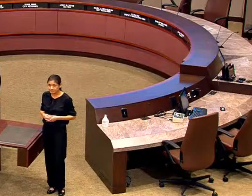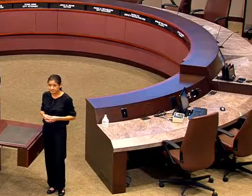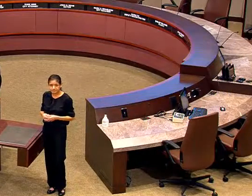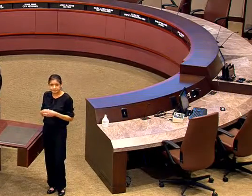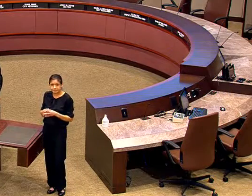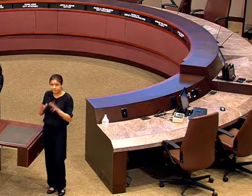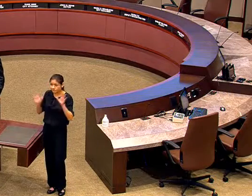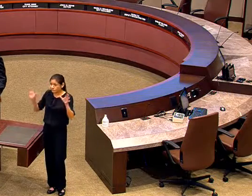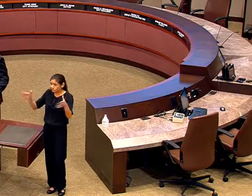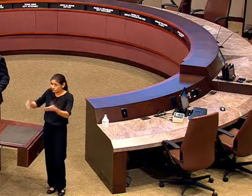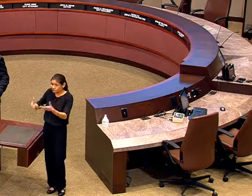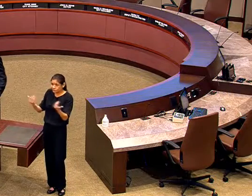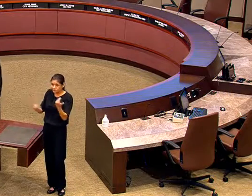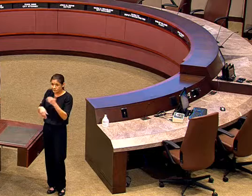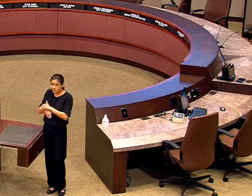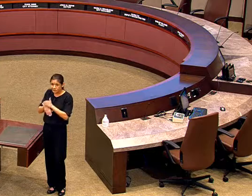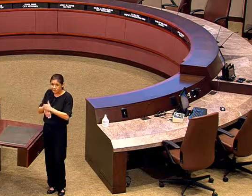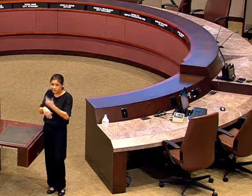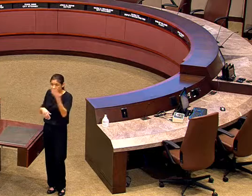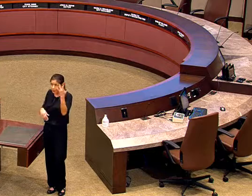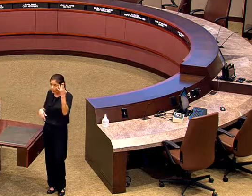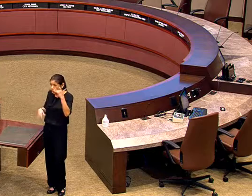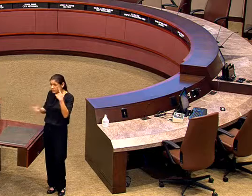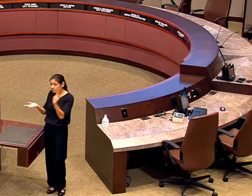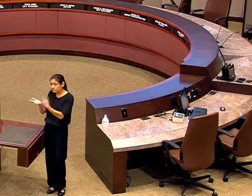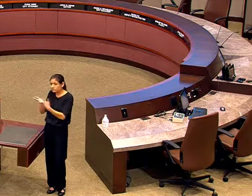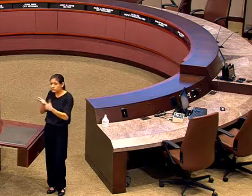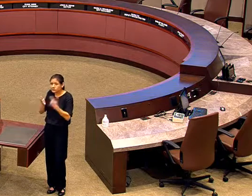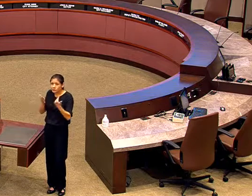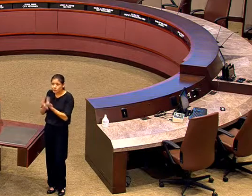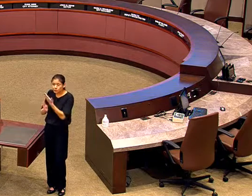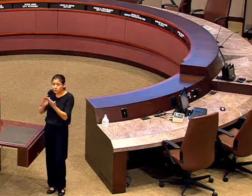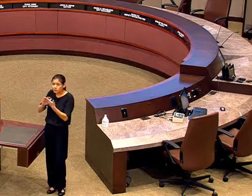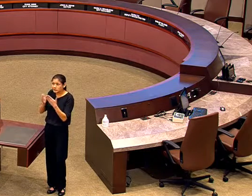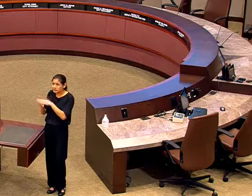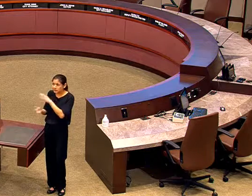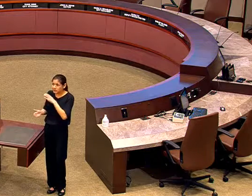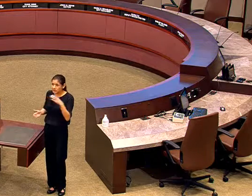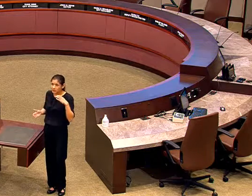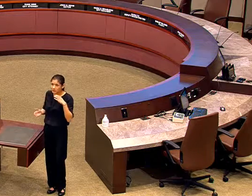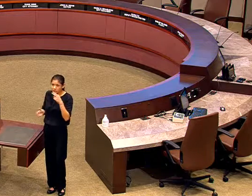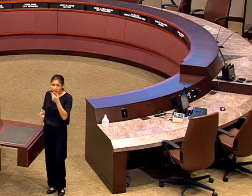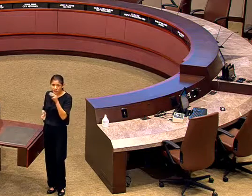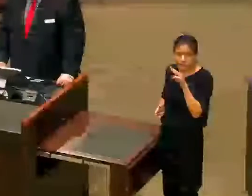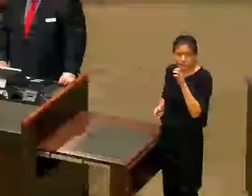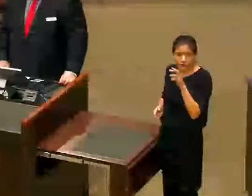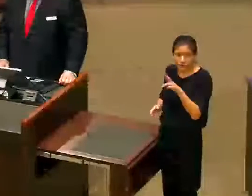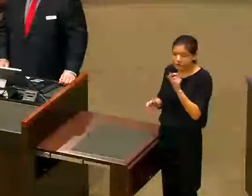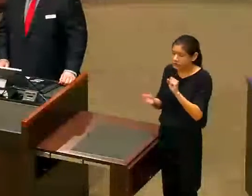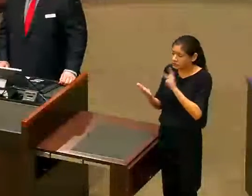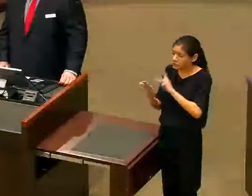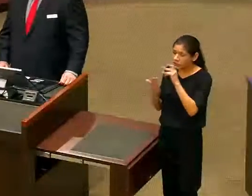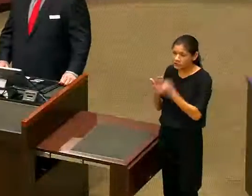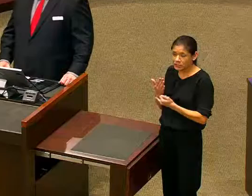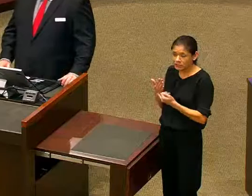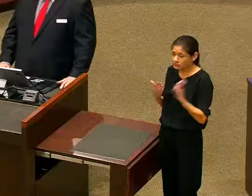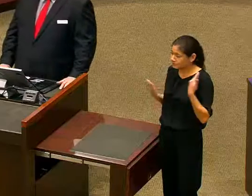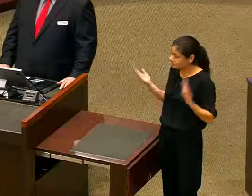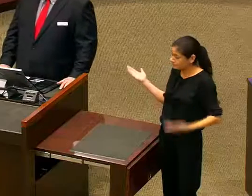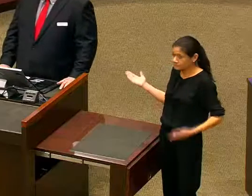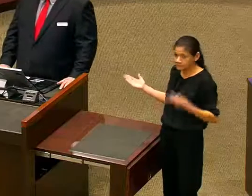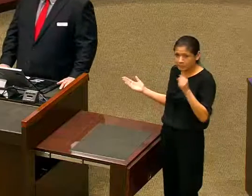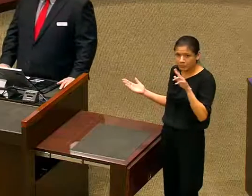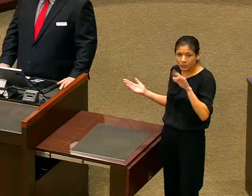So we're gathered here tonight to talk about our new City Council Chambers project. I'm Paul Kunz of the